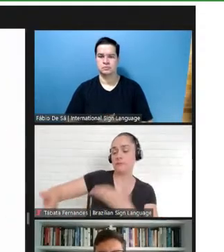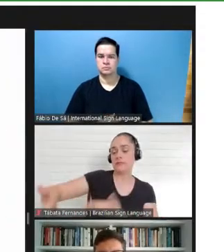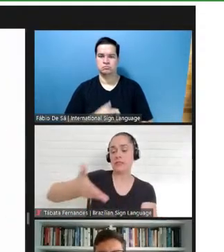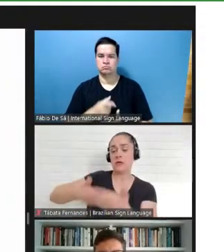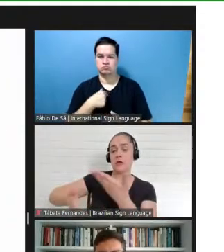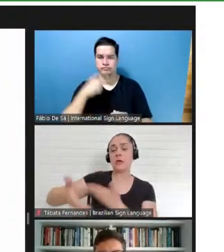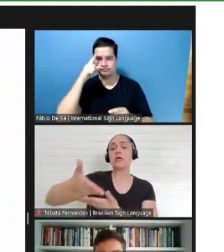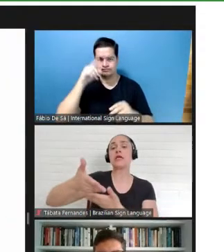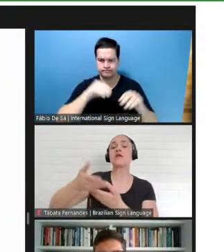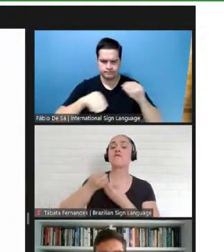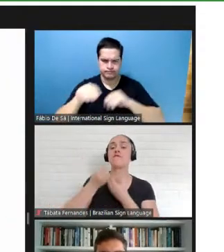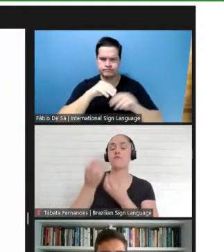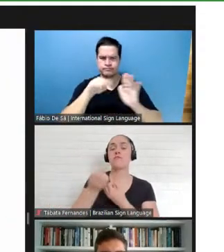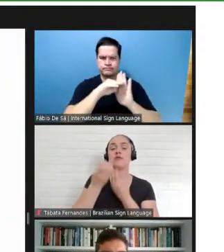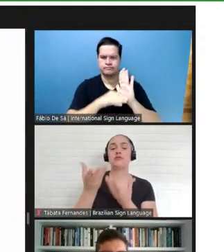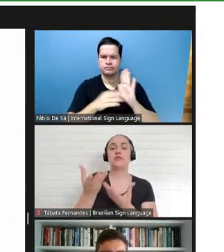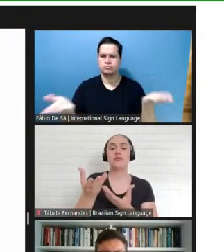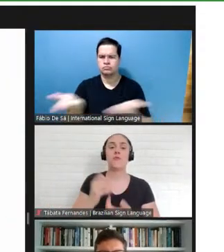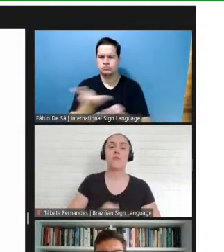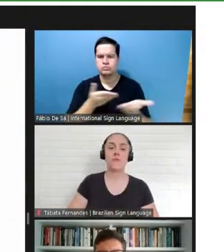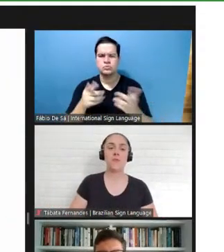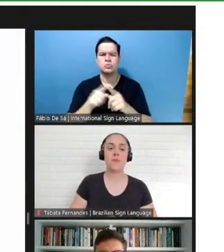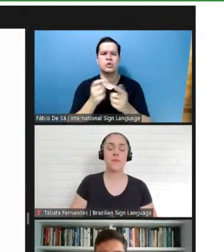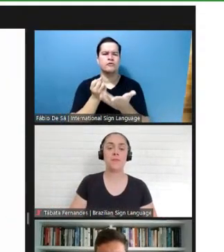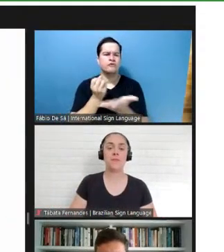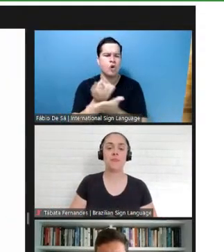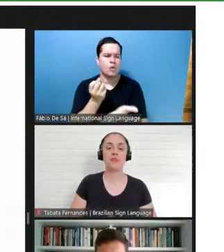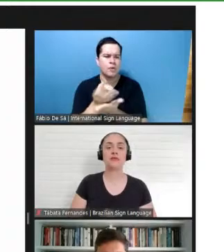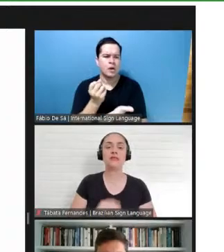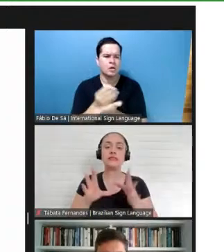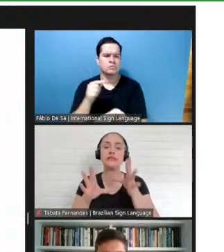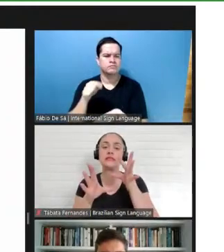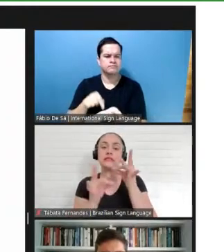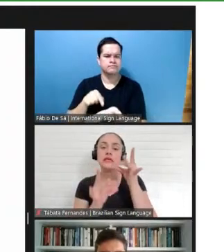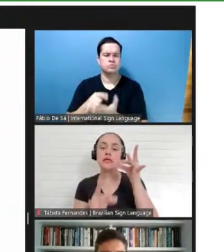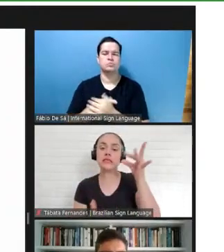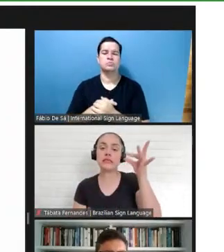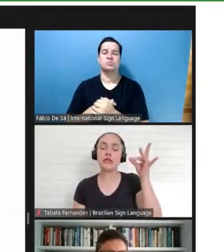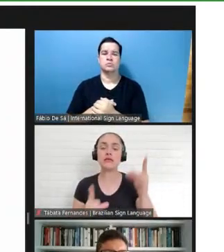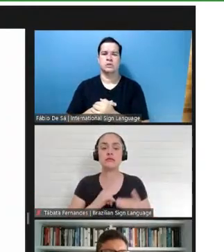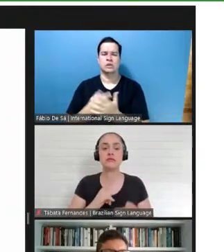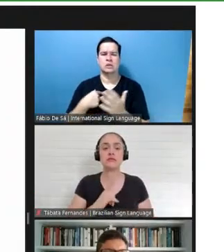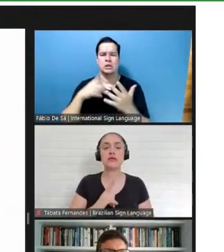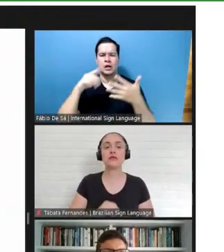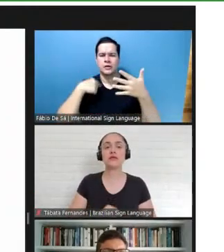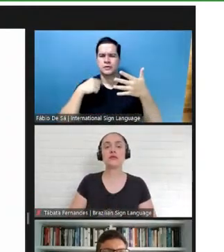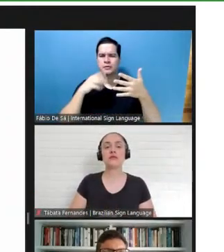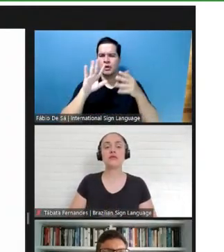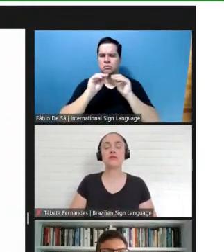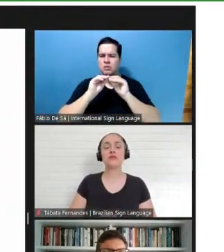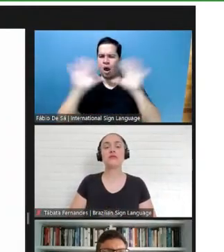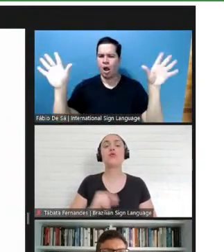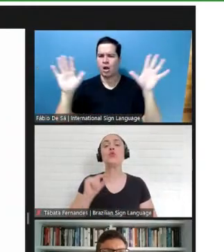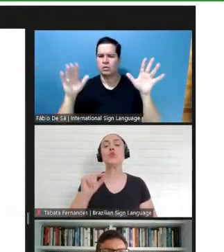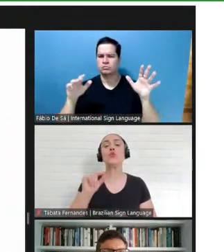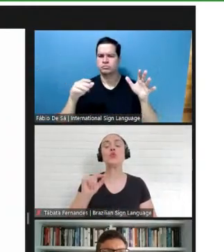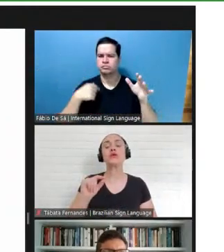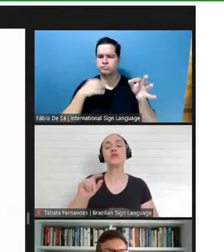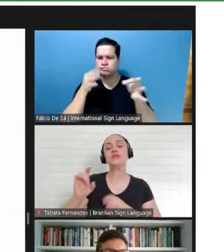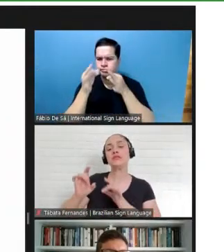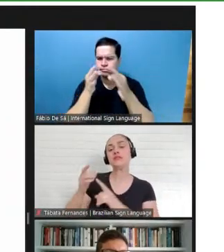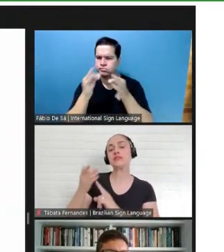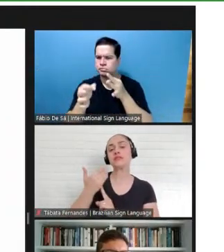So let's look in a little bit more detail at each of these principles and what technology might look